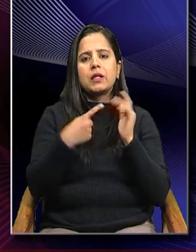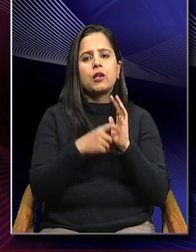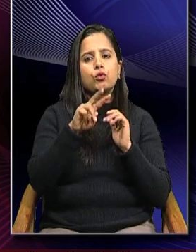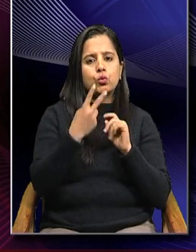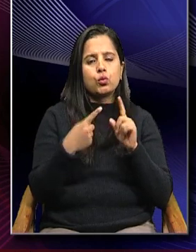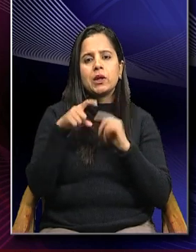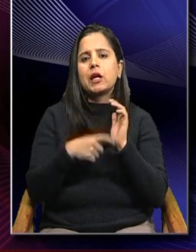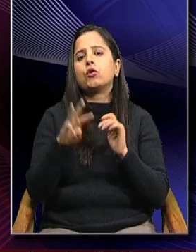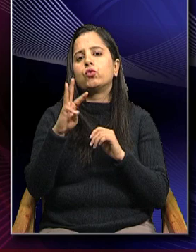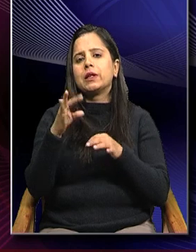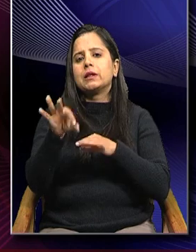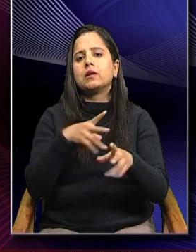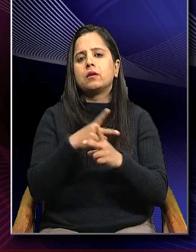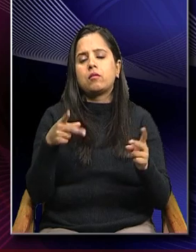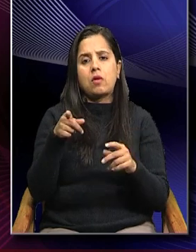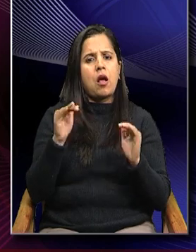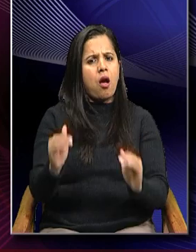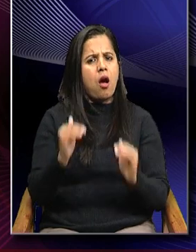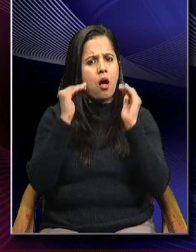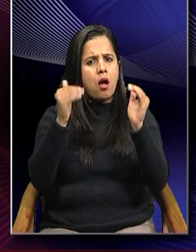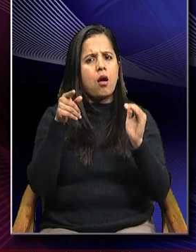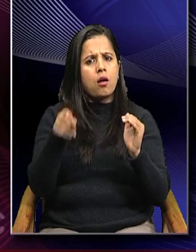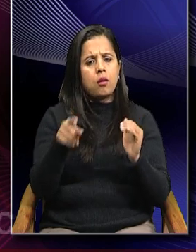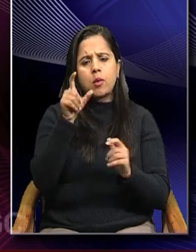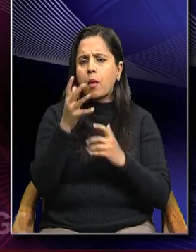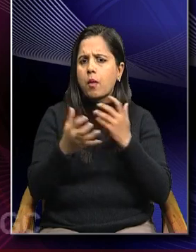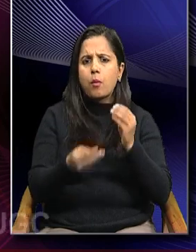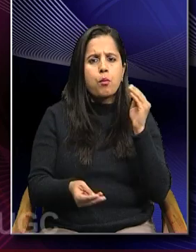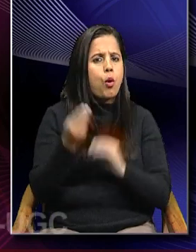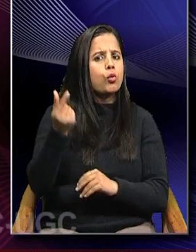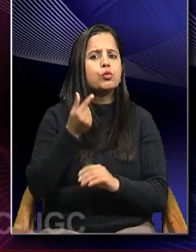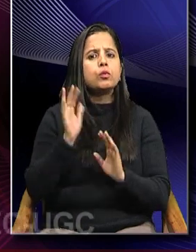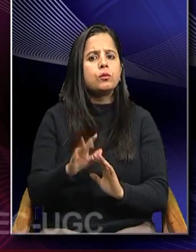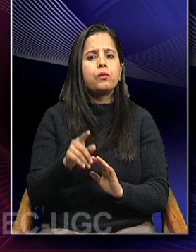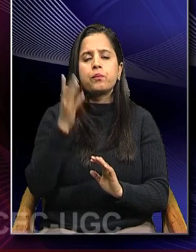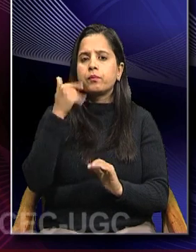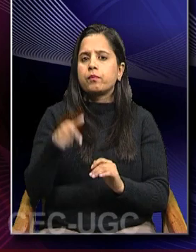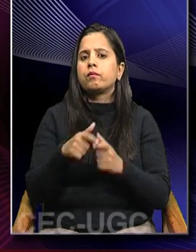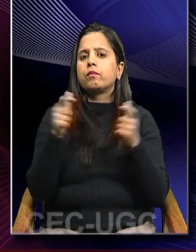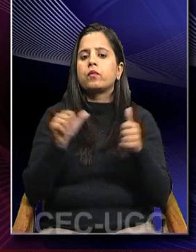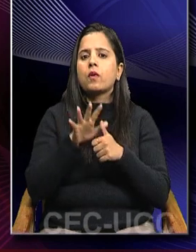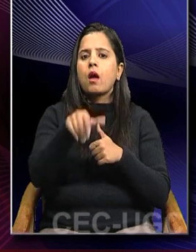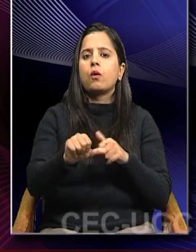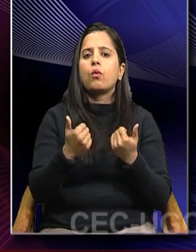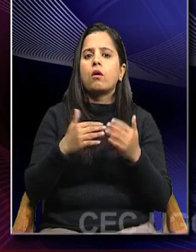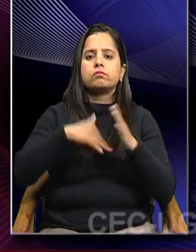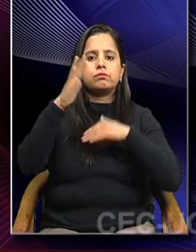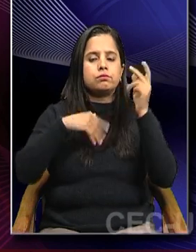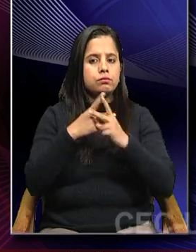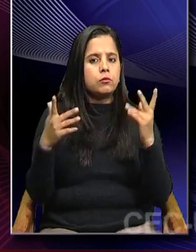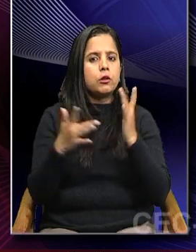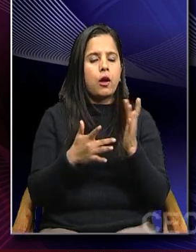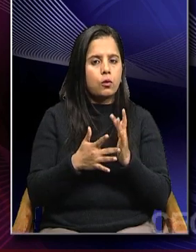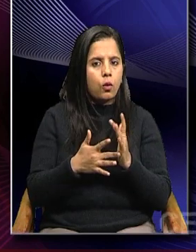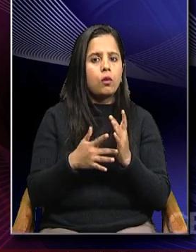tier 3 cities, they have high consumption zones, cause there is a greater access to infrastructure,